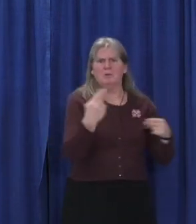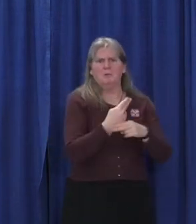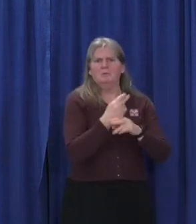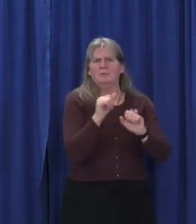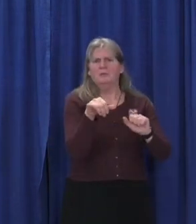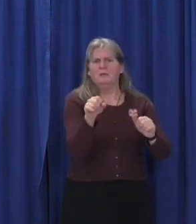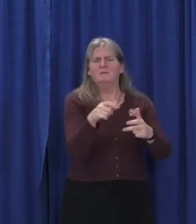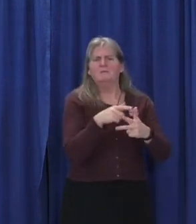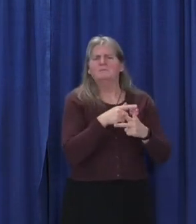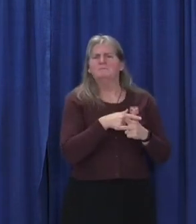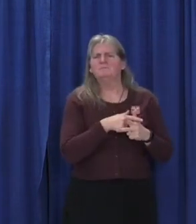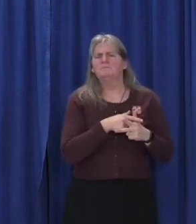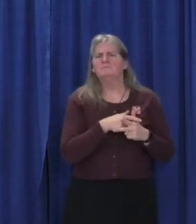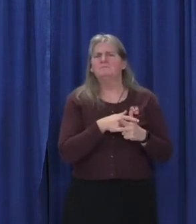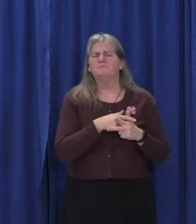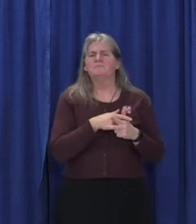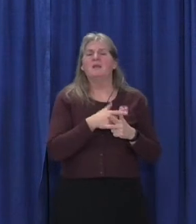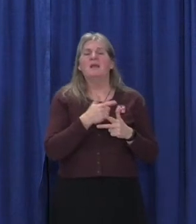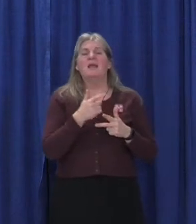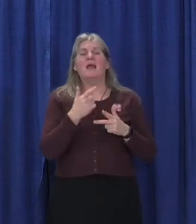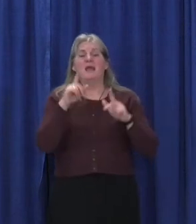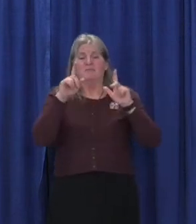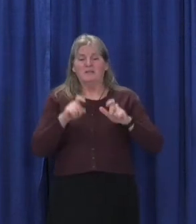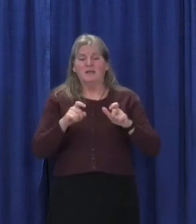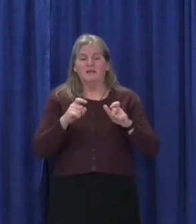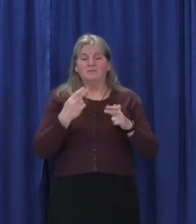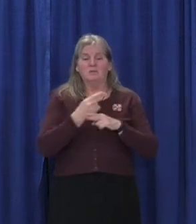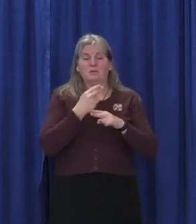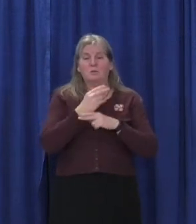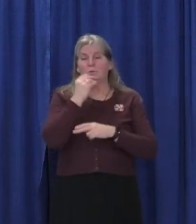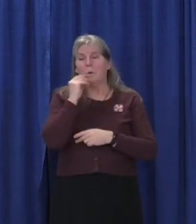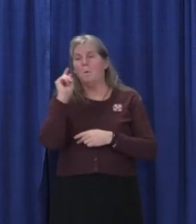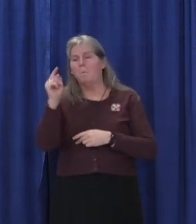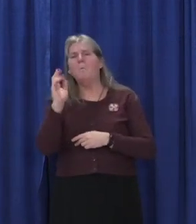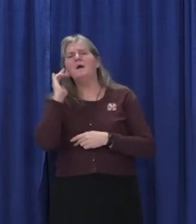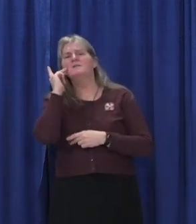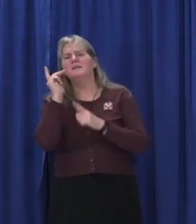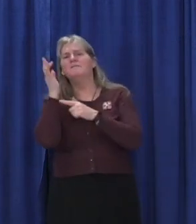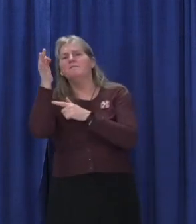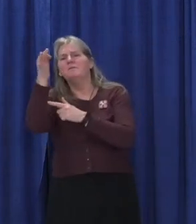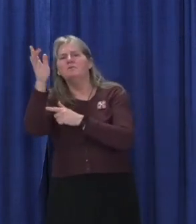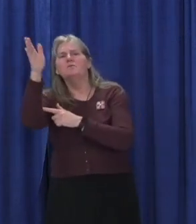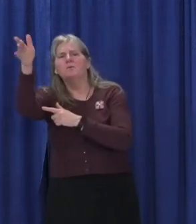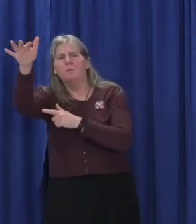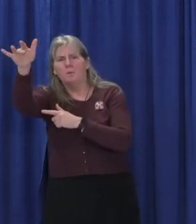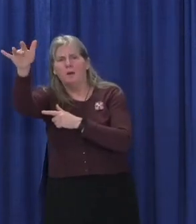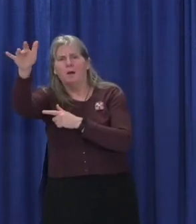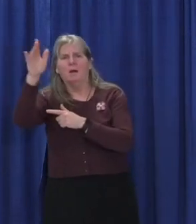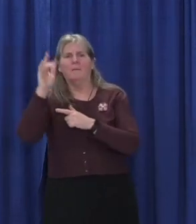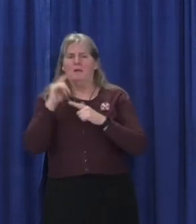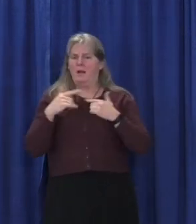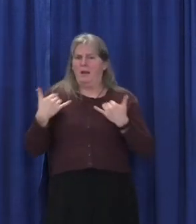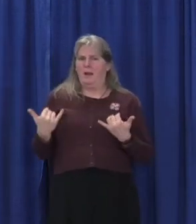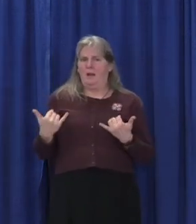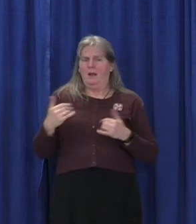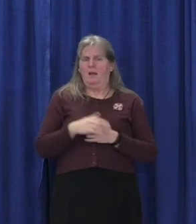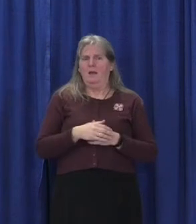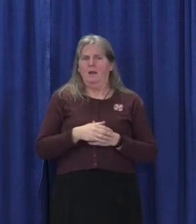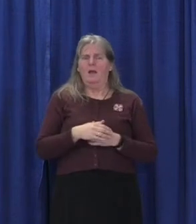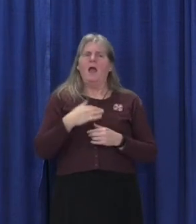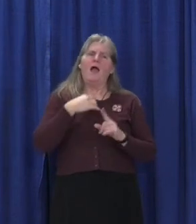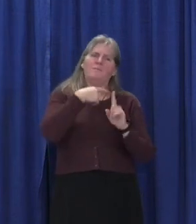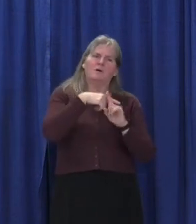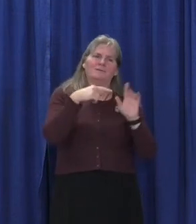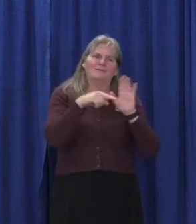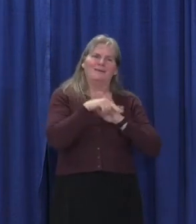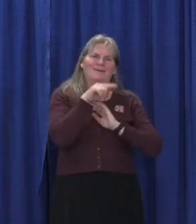People using tests at home is definitely the way of the future, and we will get there. It has both benefits and risks.